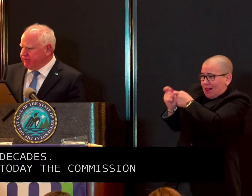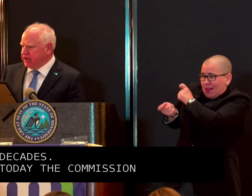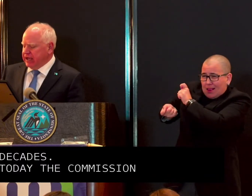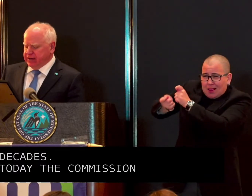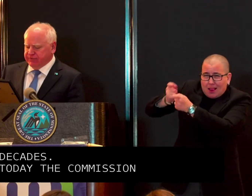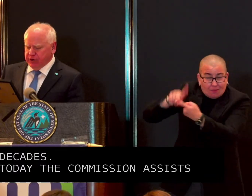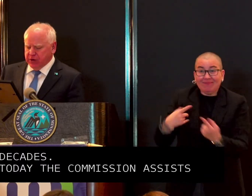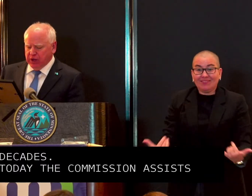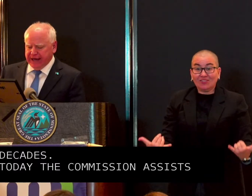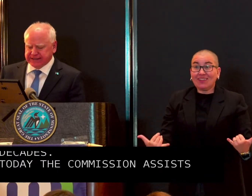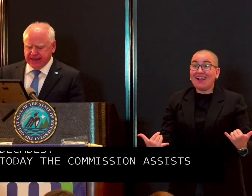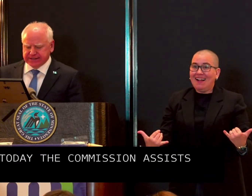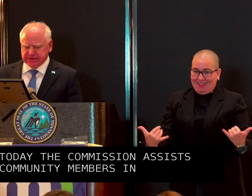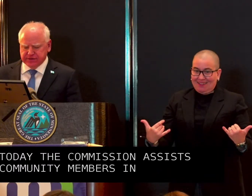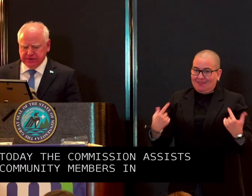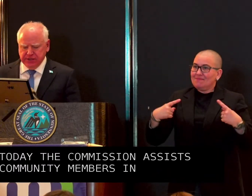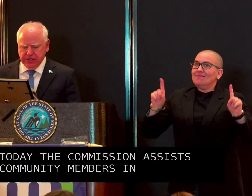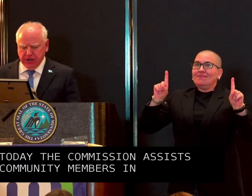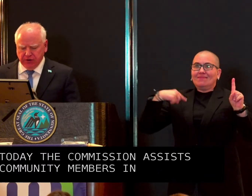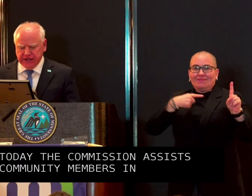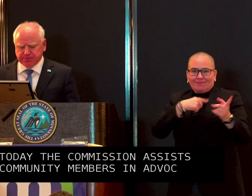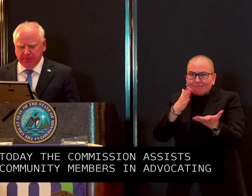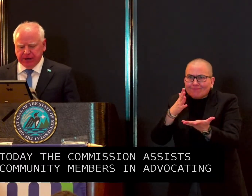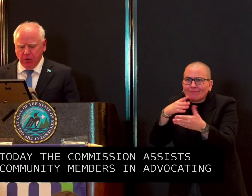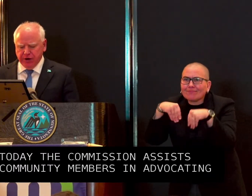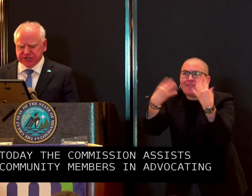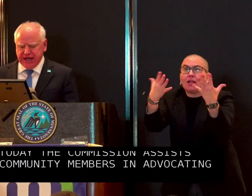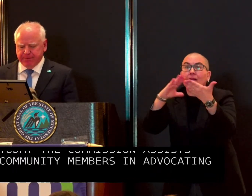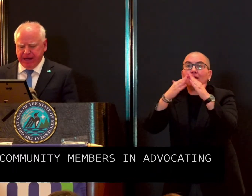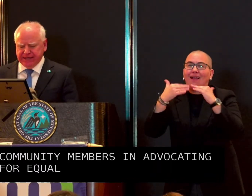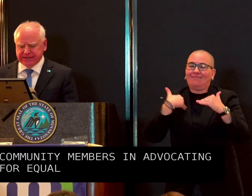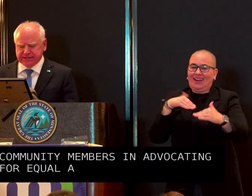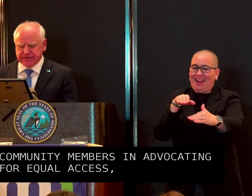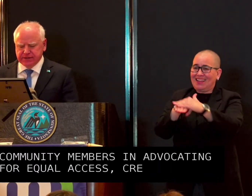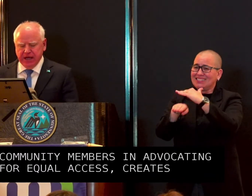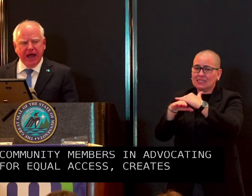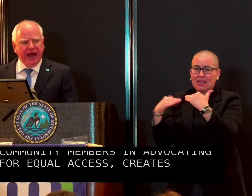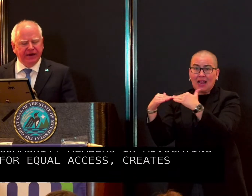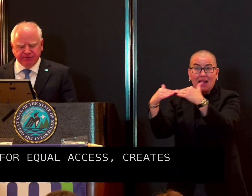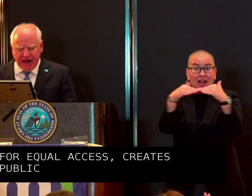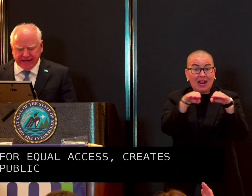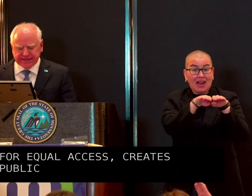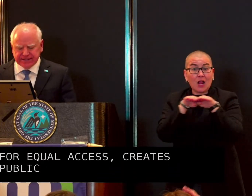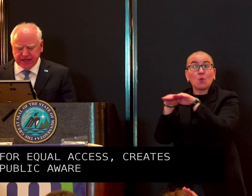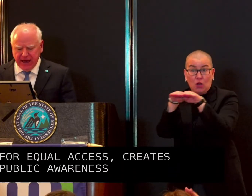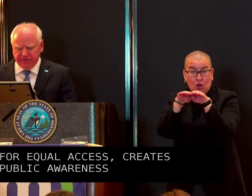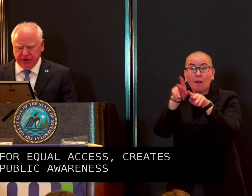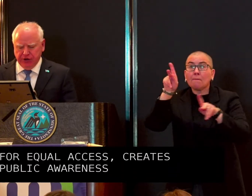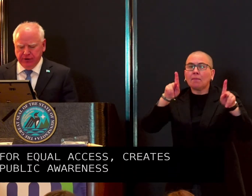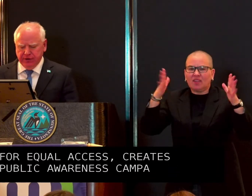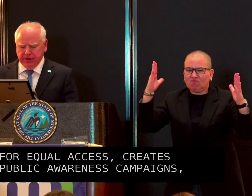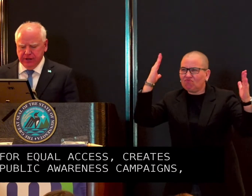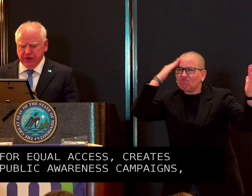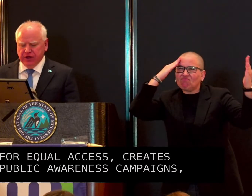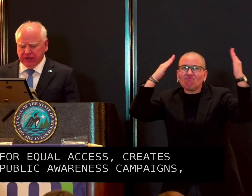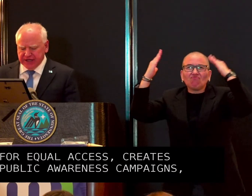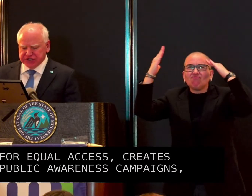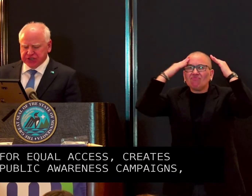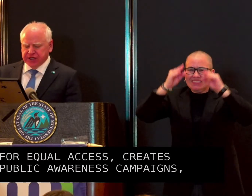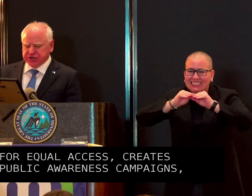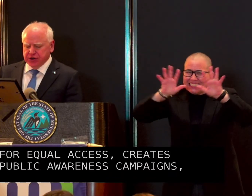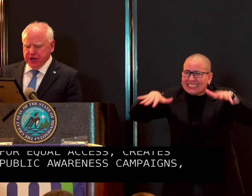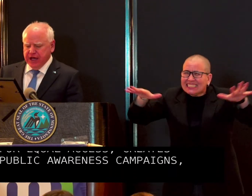in advocating for equal access, creates public awareness campaigns, advises the governor,